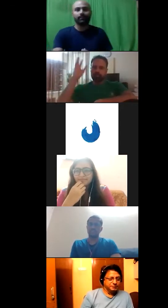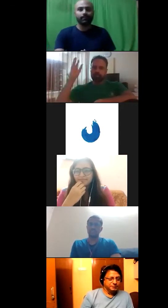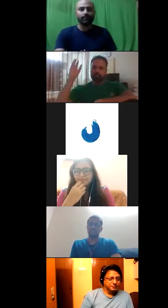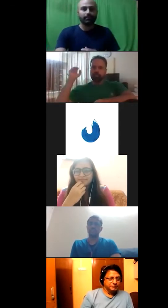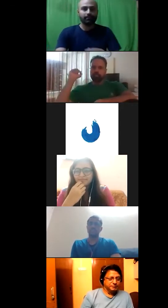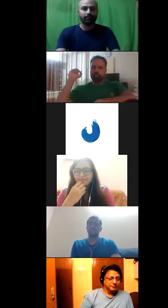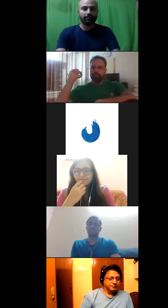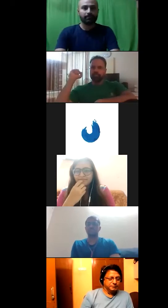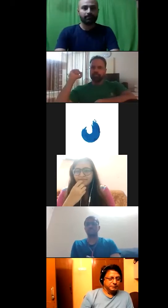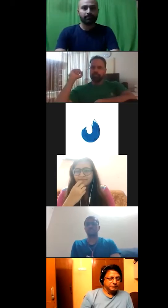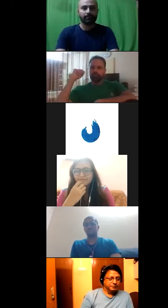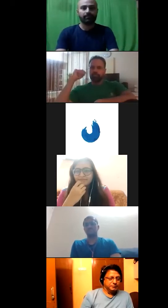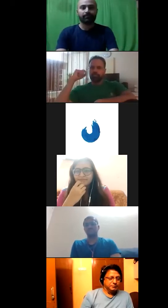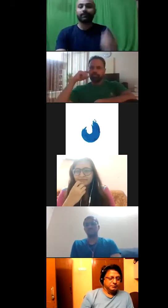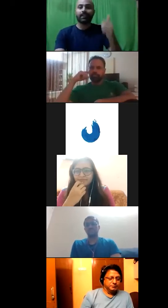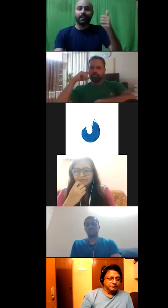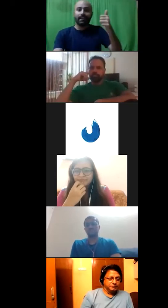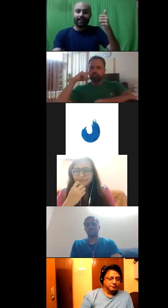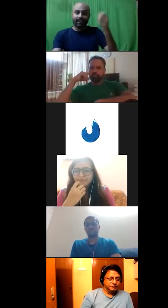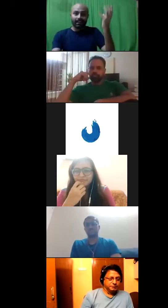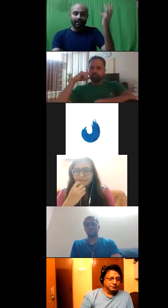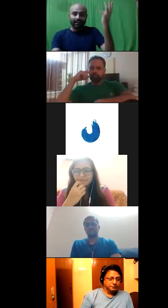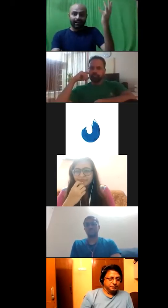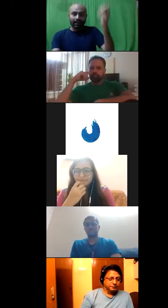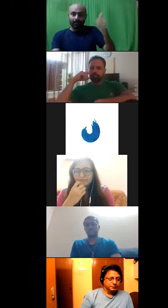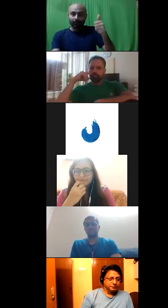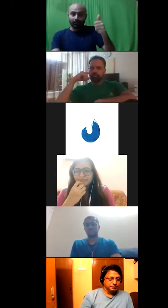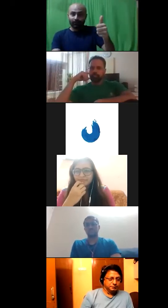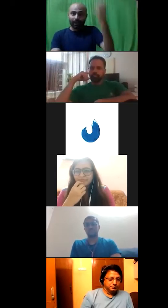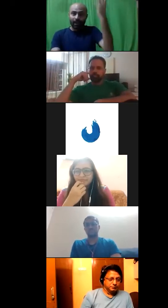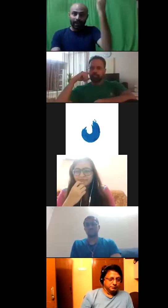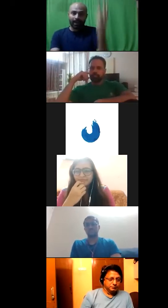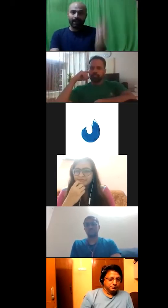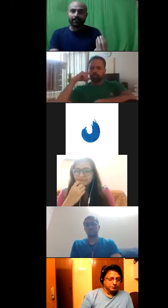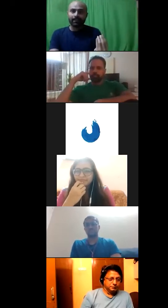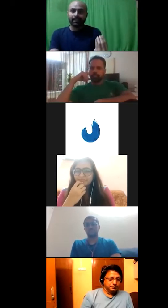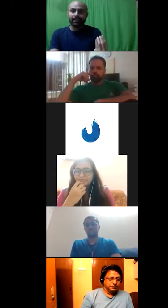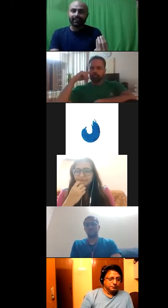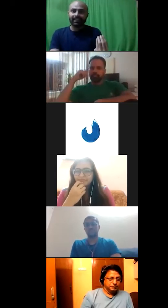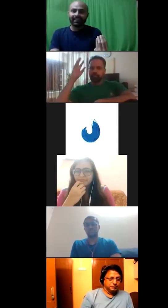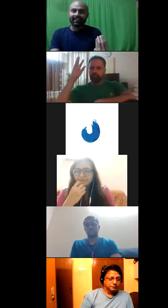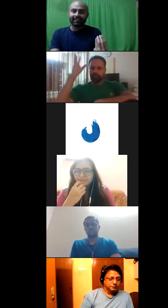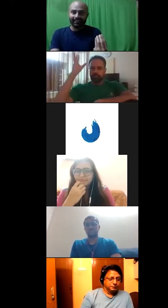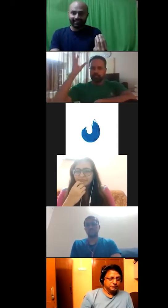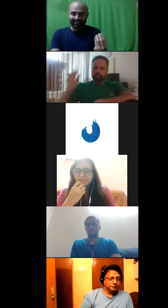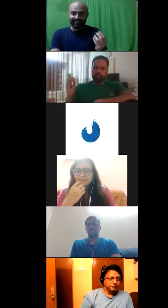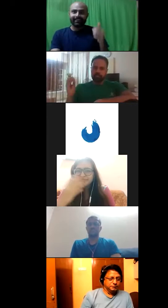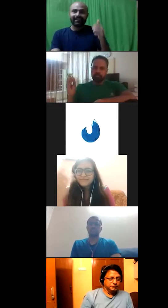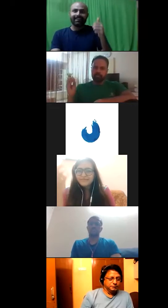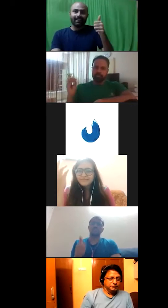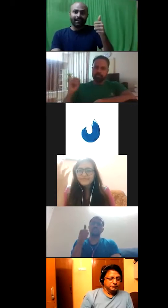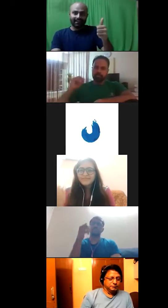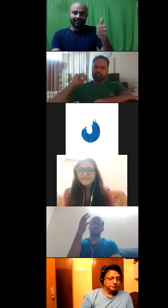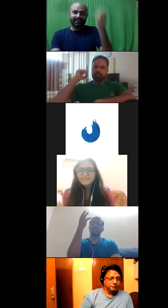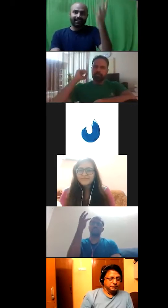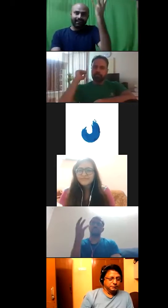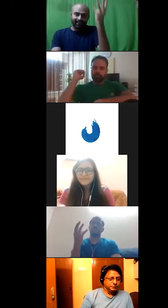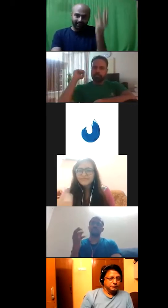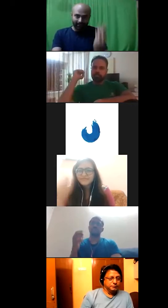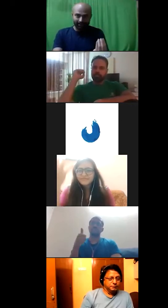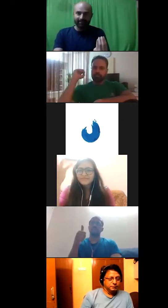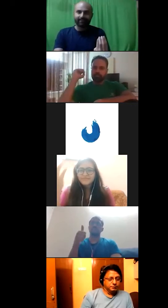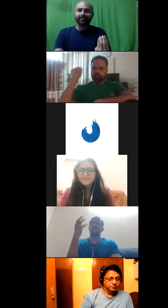it's on in the afternoon, it's on your head, and then in the evening it starts setting. Good night.